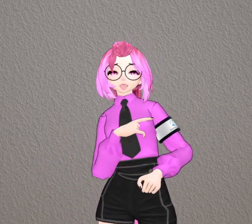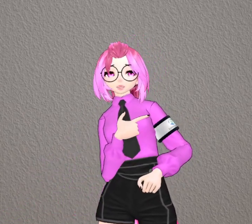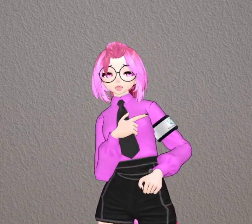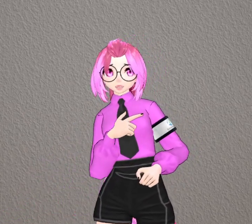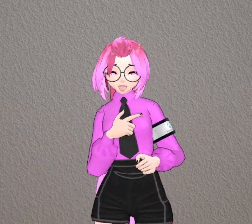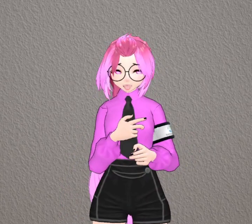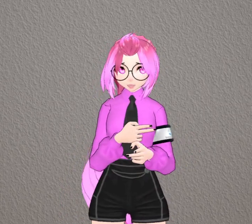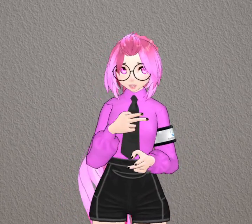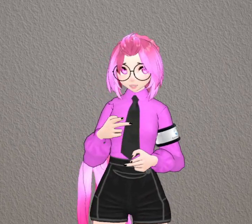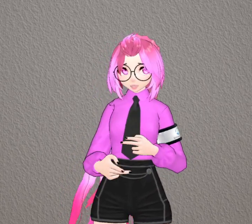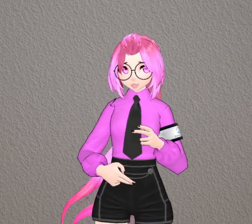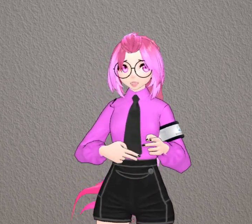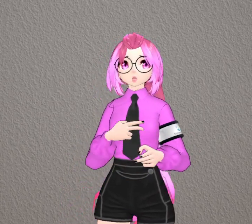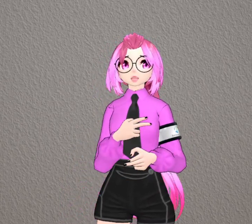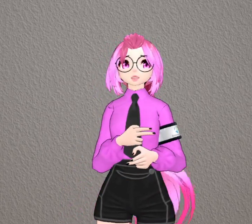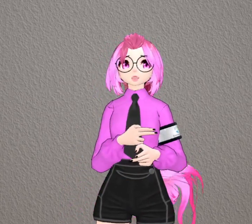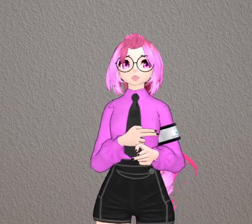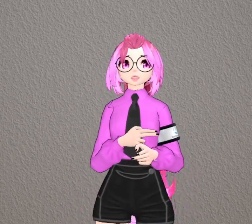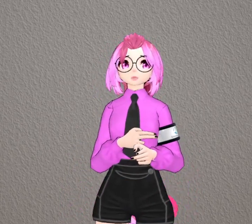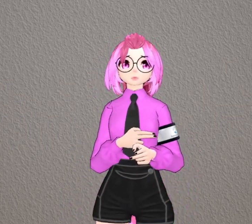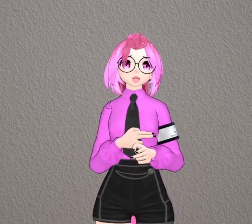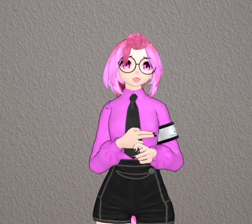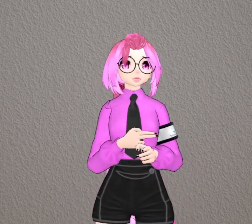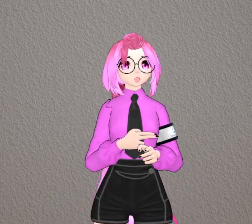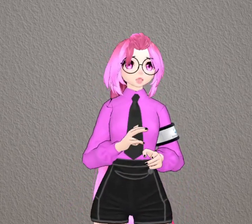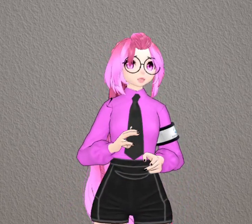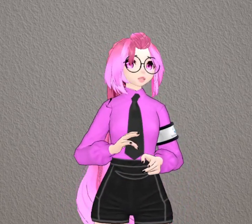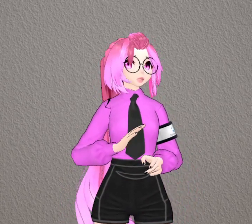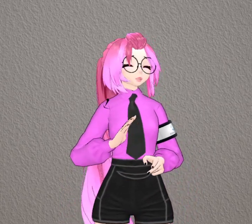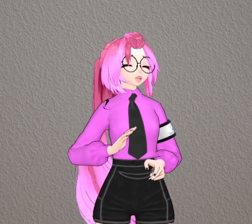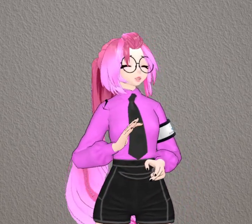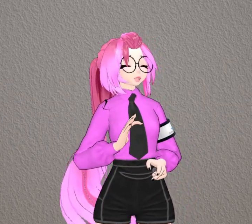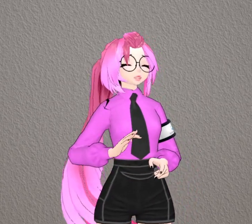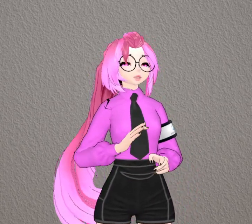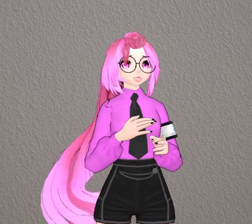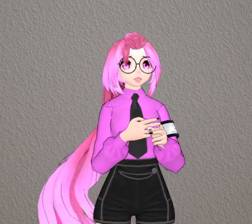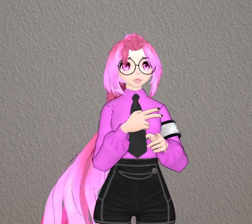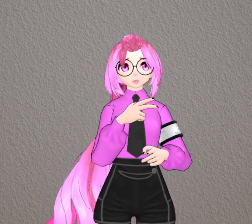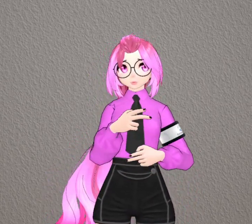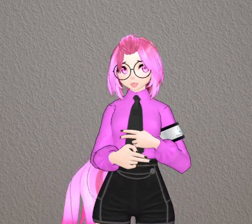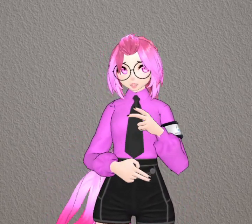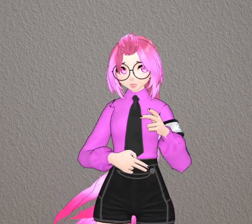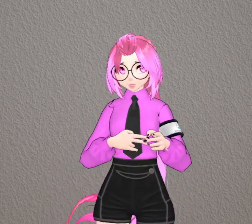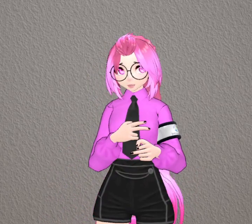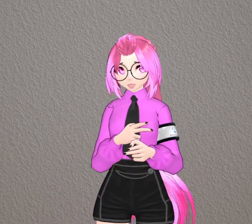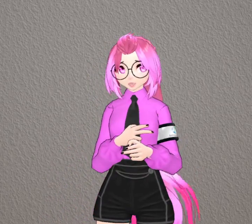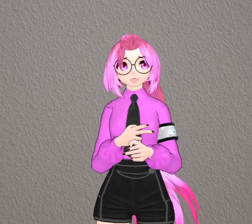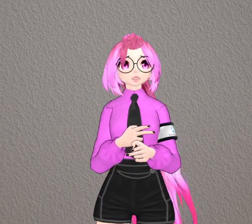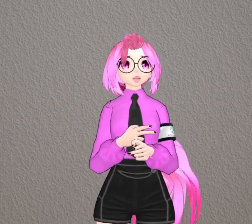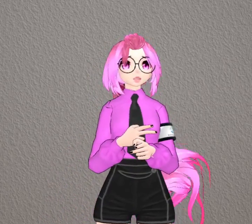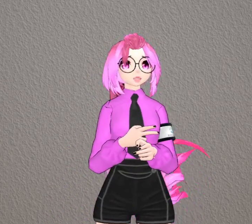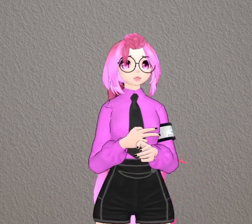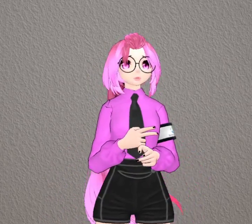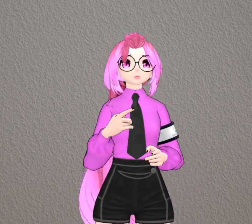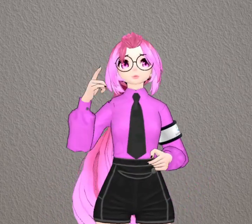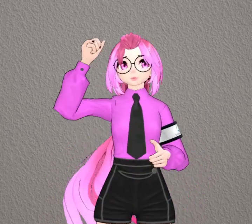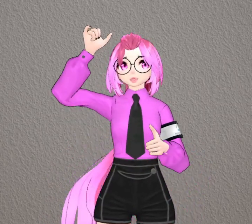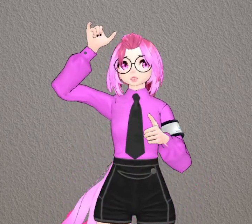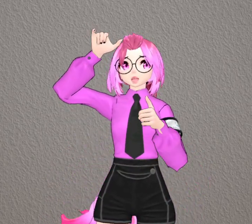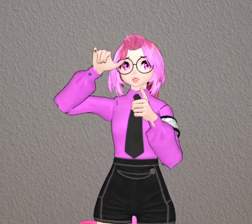lazy sign if you're just doing one hand. But if you want to be proper, as you should, you're going to do both hands, kind. The way I